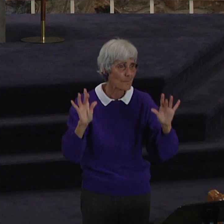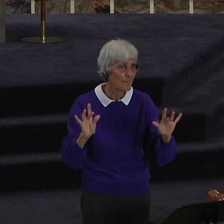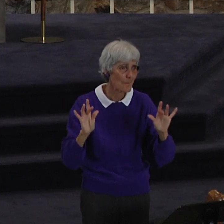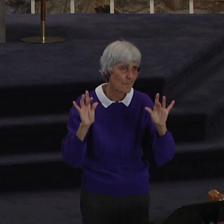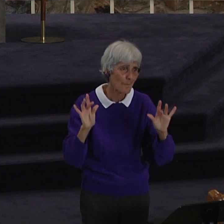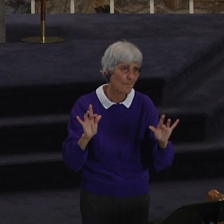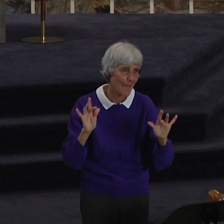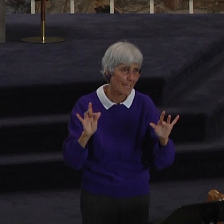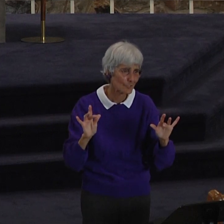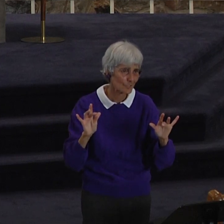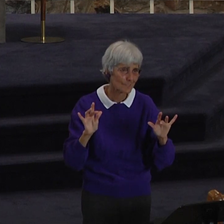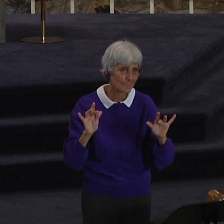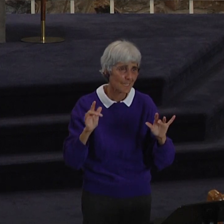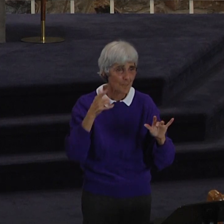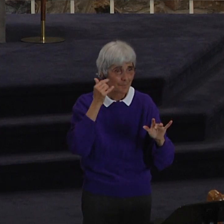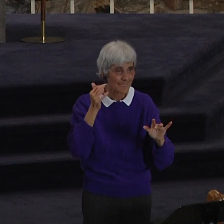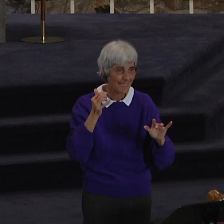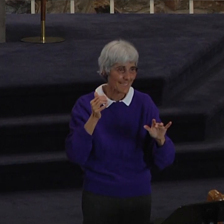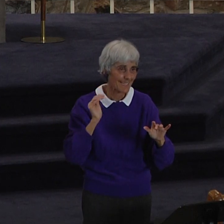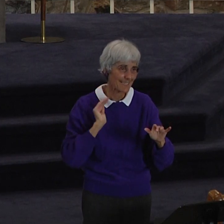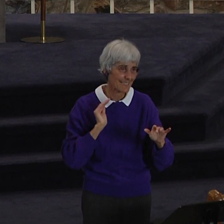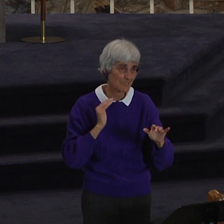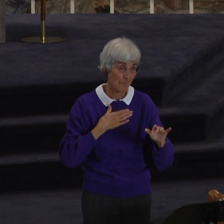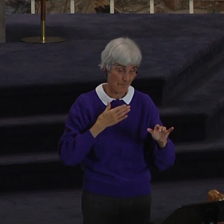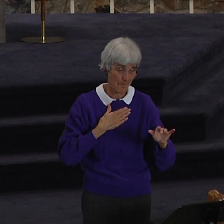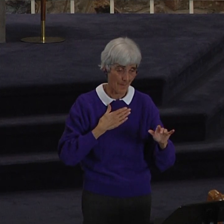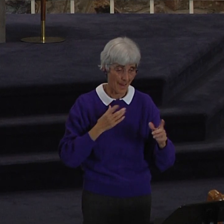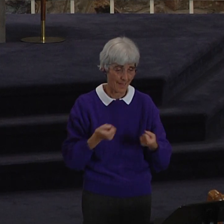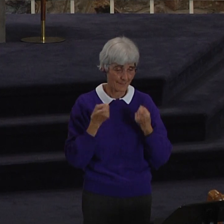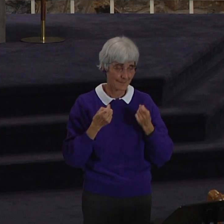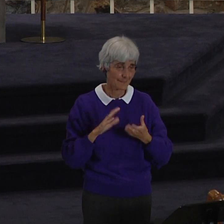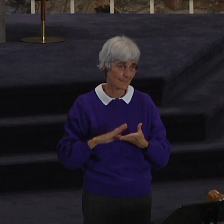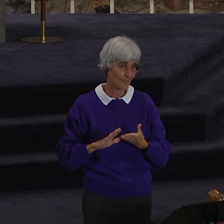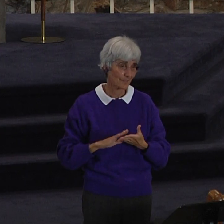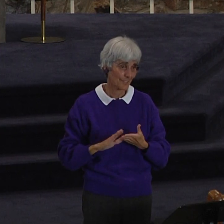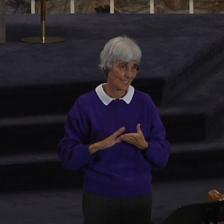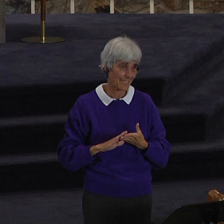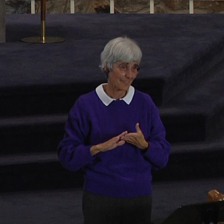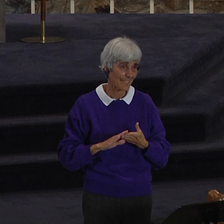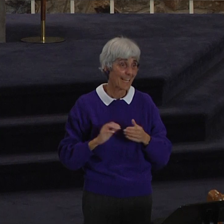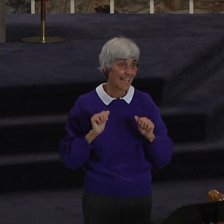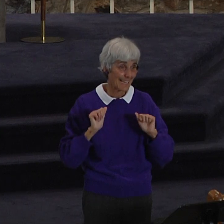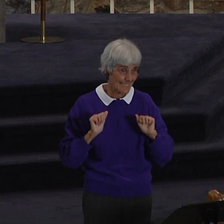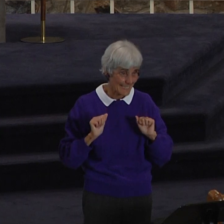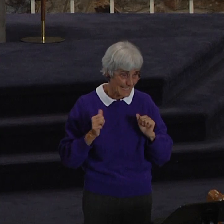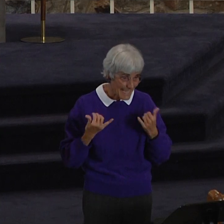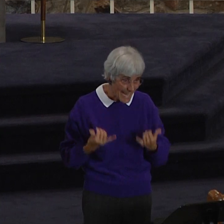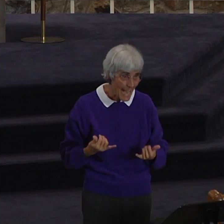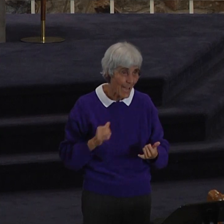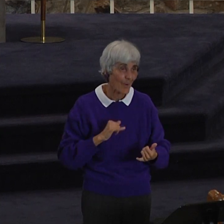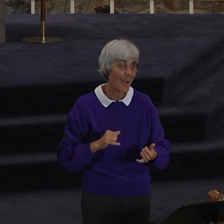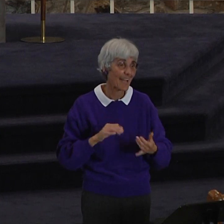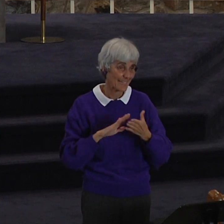empathy because my sins are forgiven. And then we can transition from the me to the